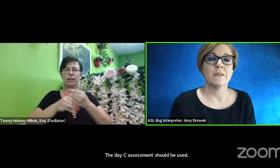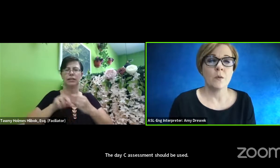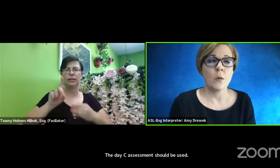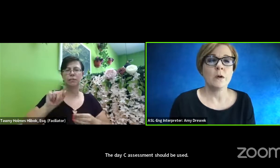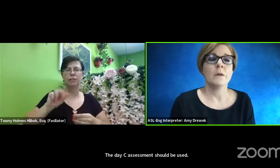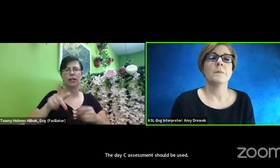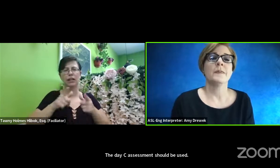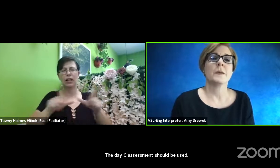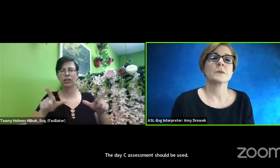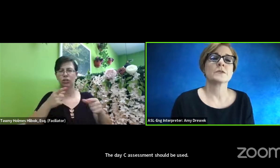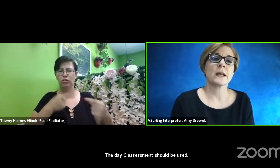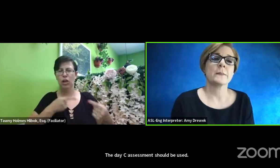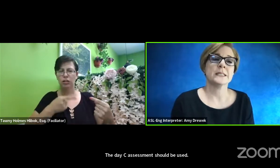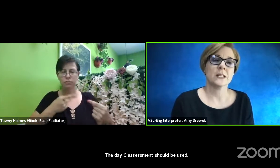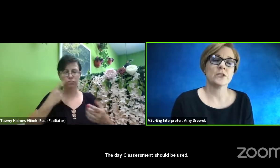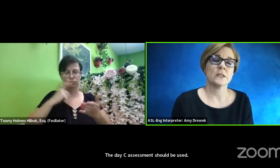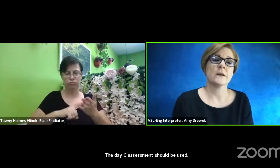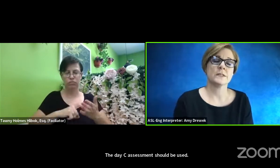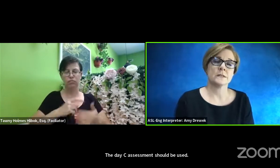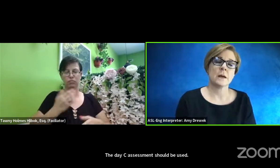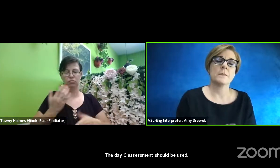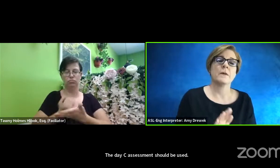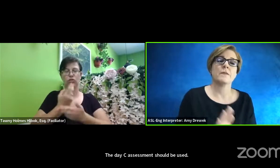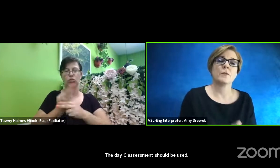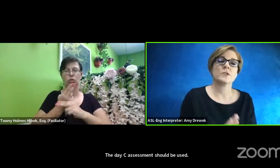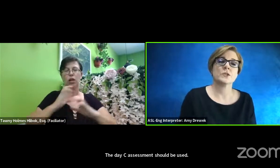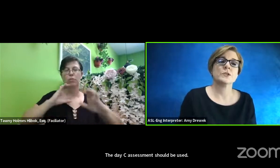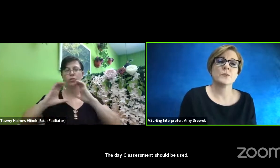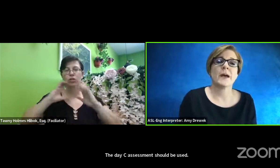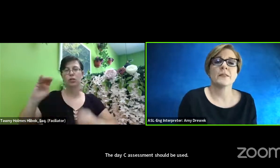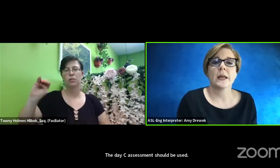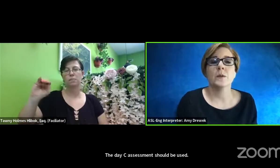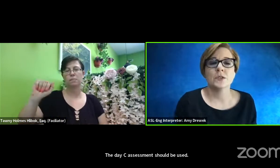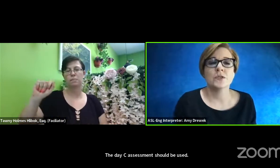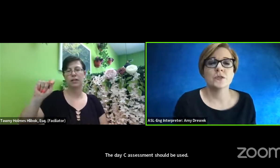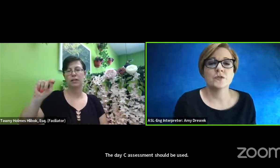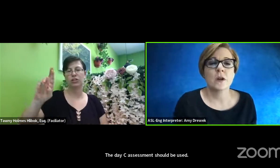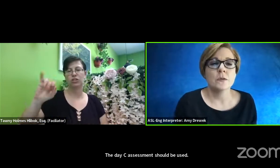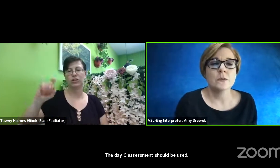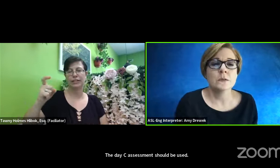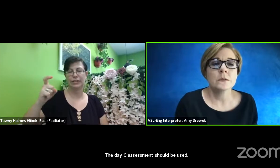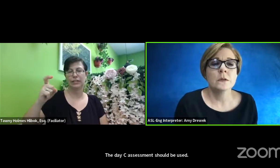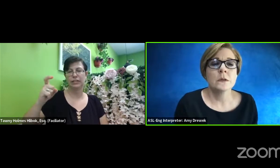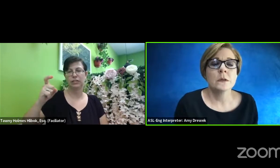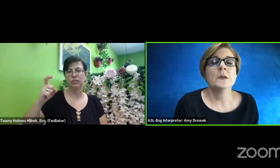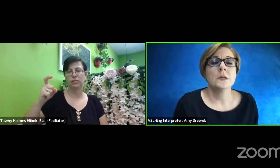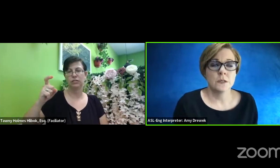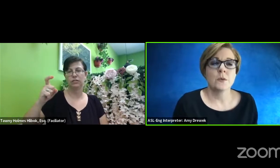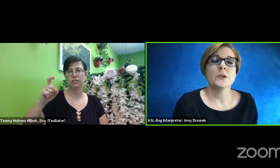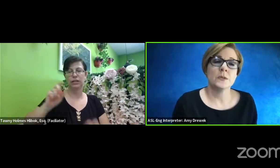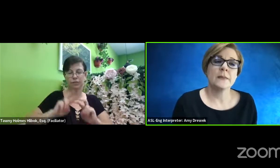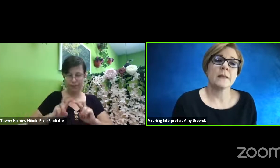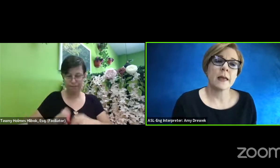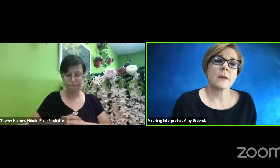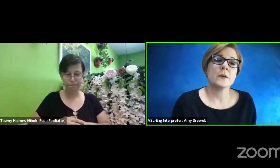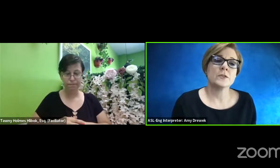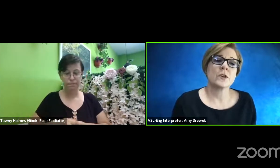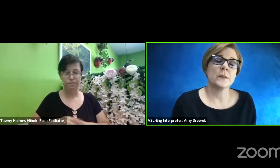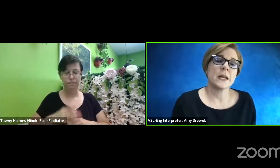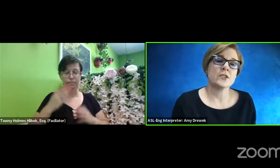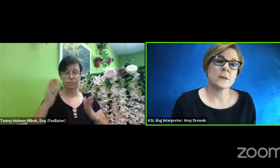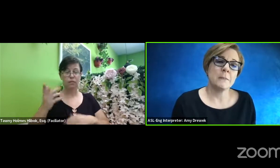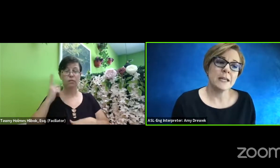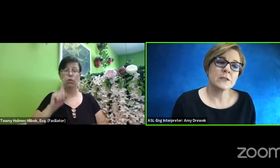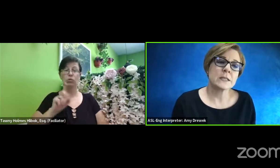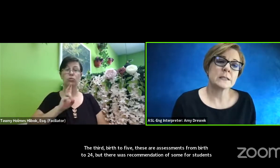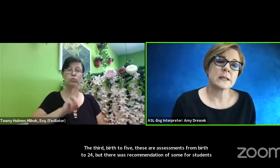birth to 24, but there was recommendation of some for students who have language struggles. So using the language